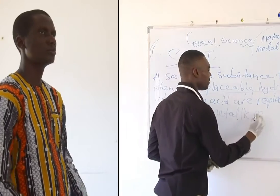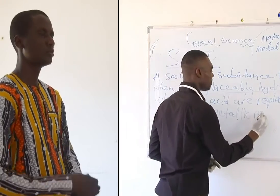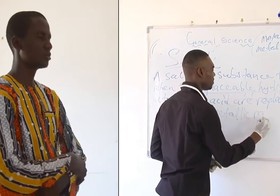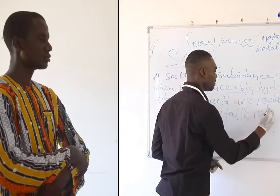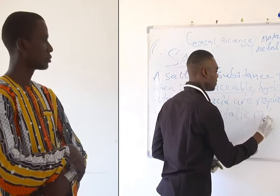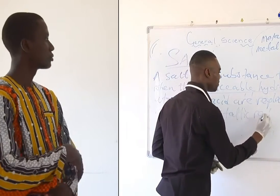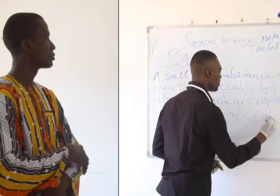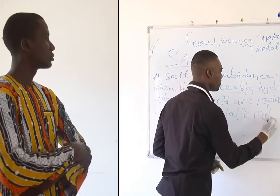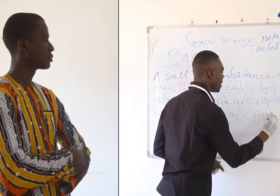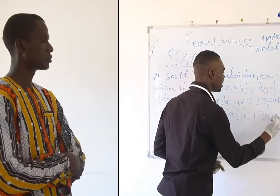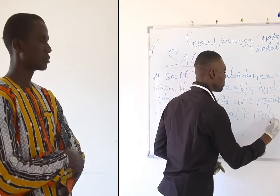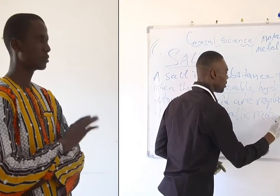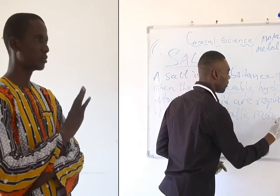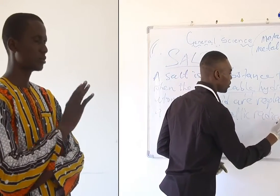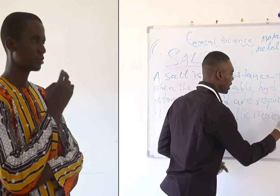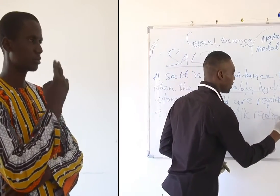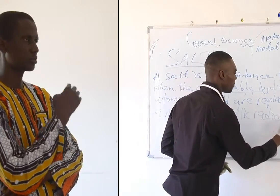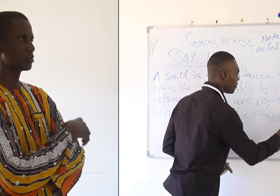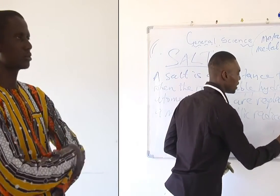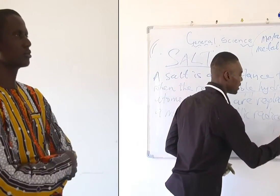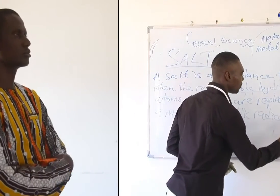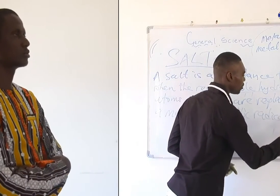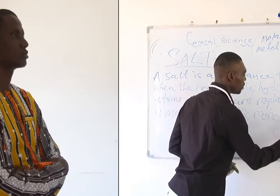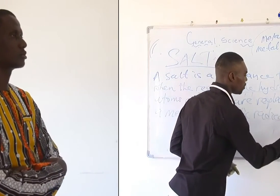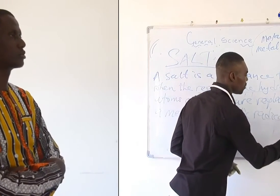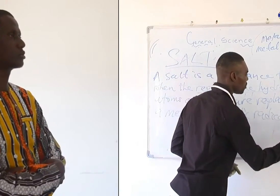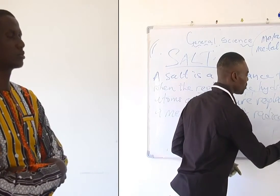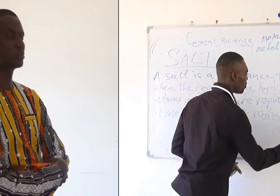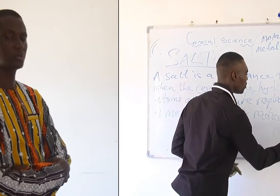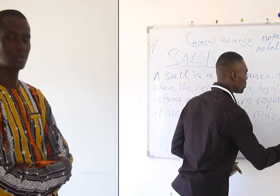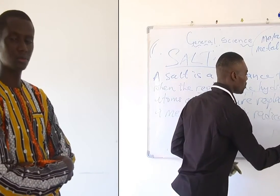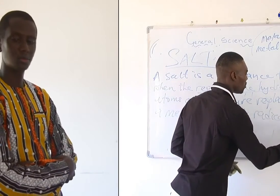radical. Example, ammonia. Example,